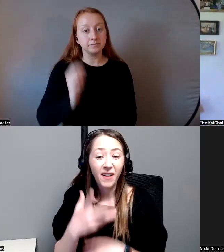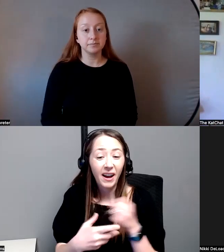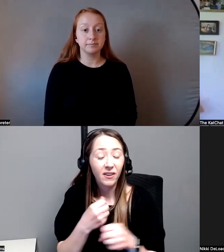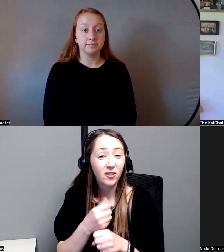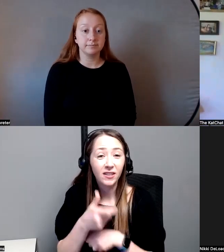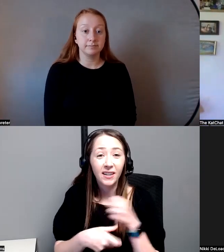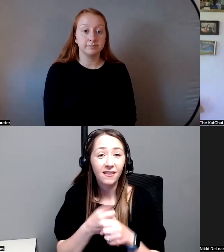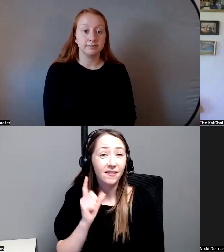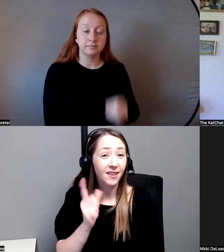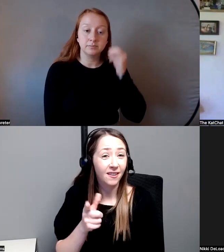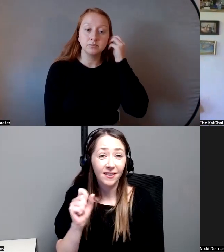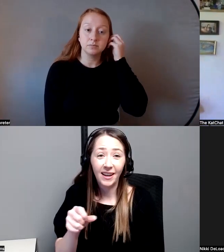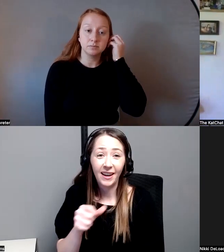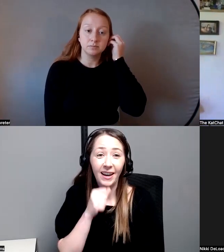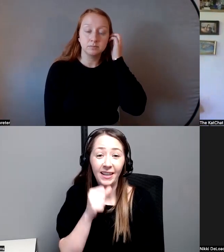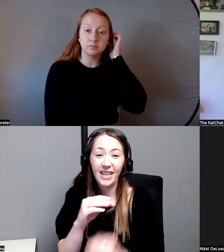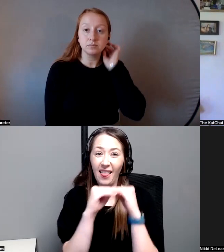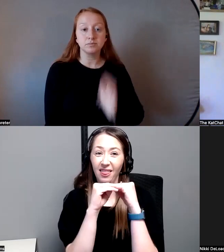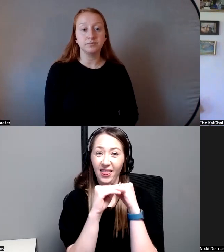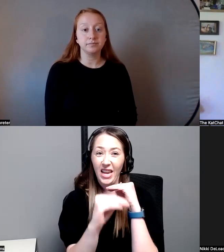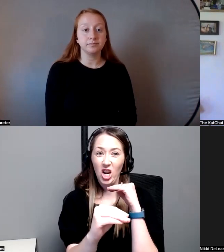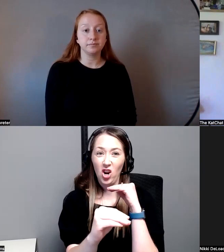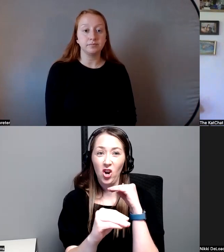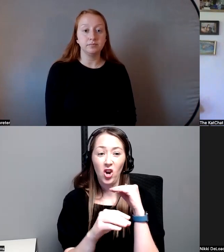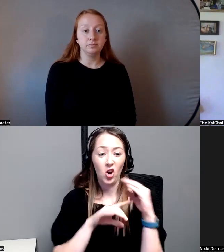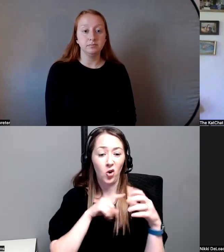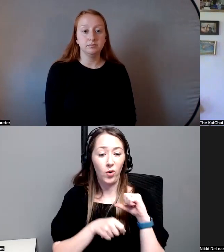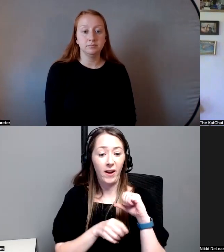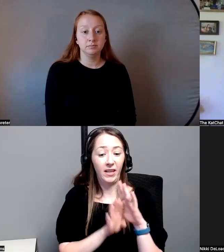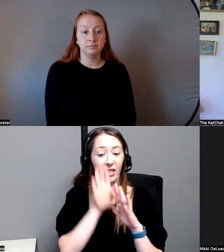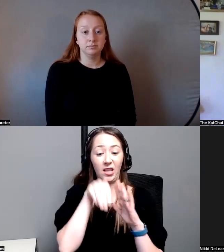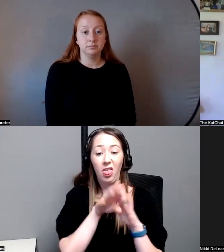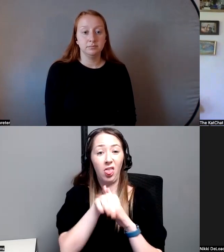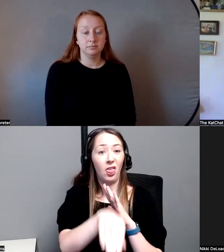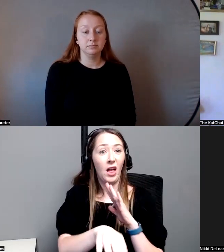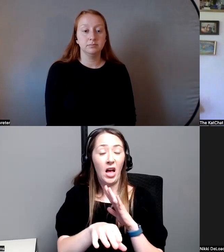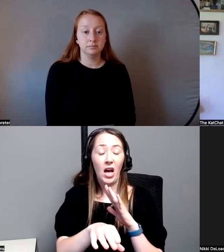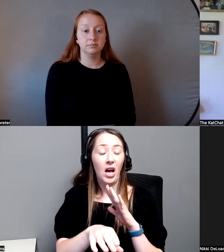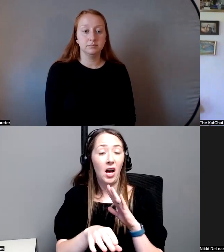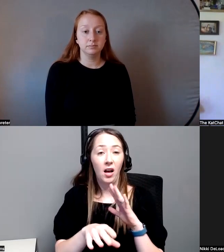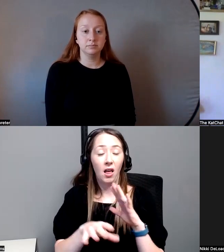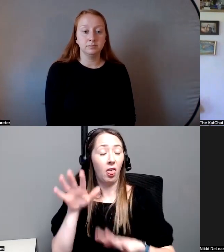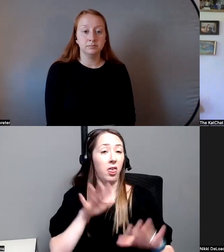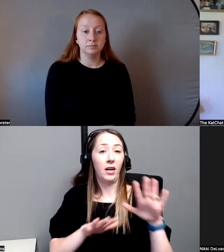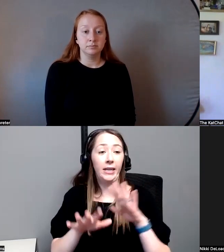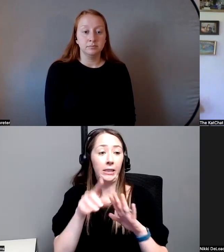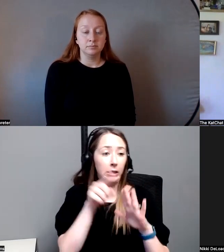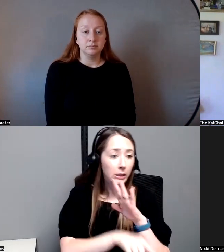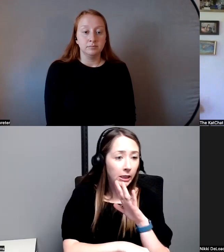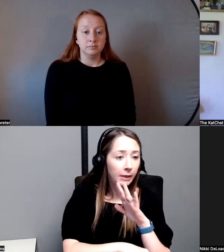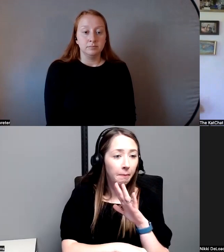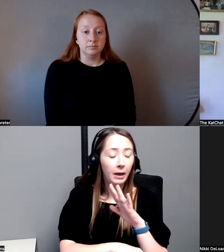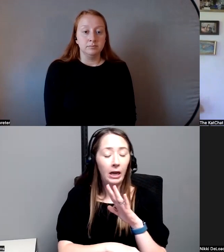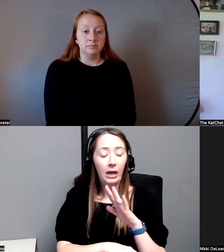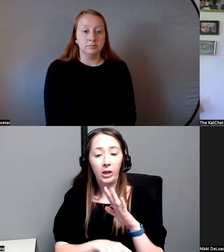or yeah, it's not linear. It's chaotic and all over the place, and it's deep and it's guttural